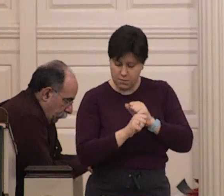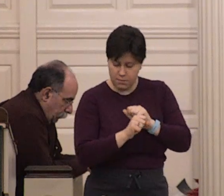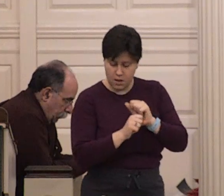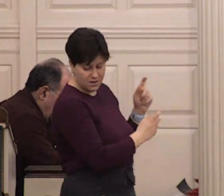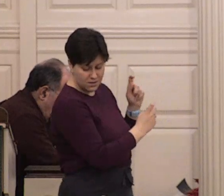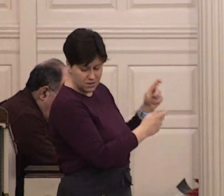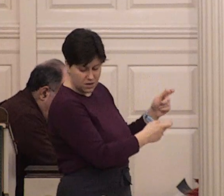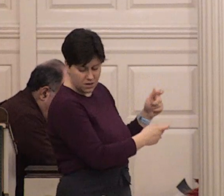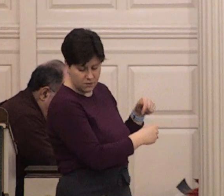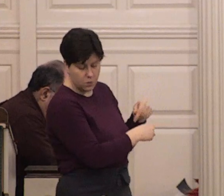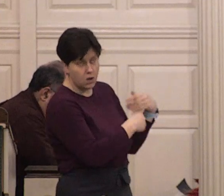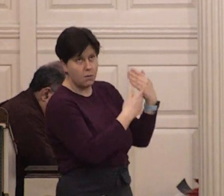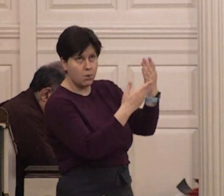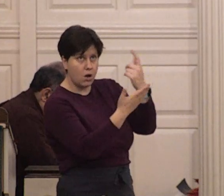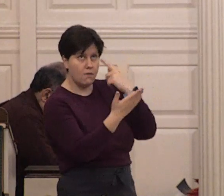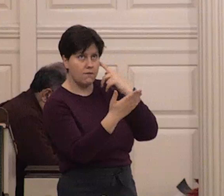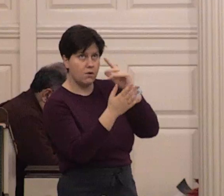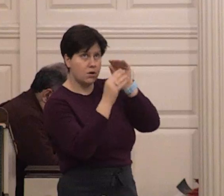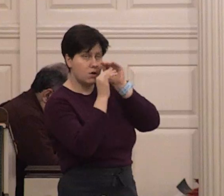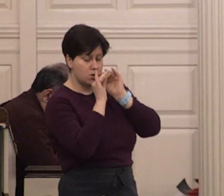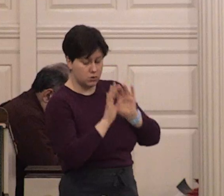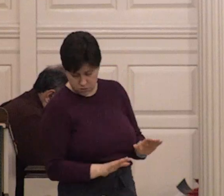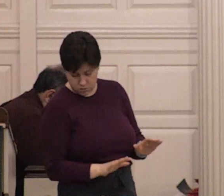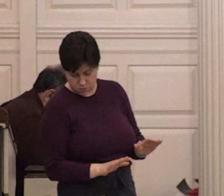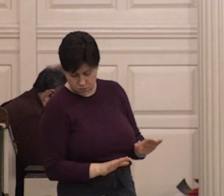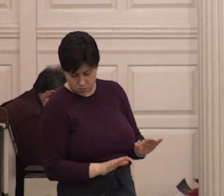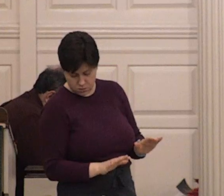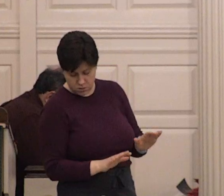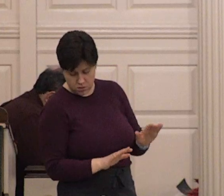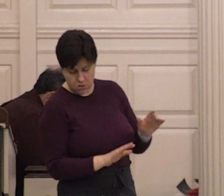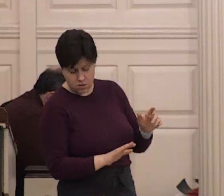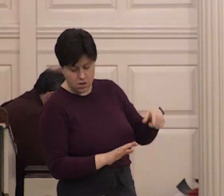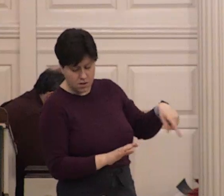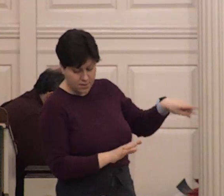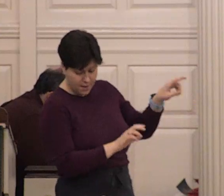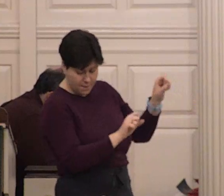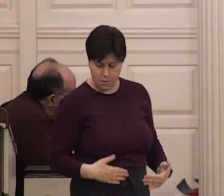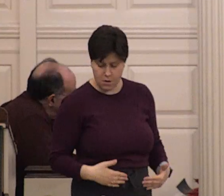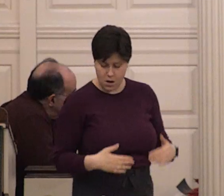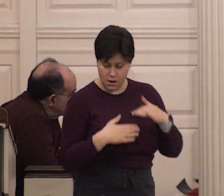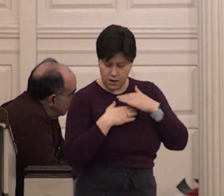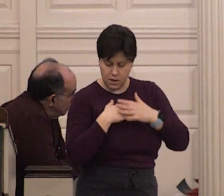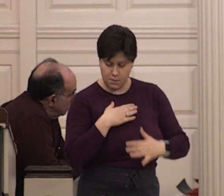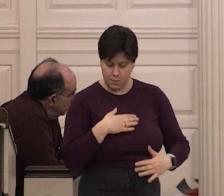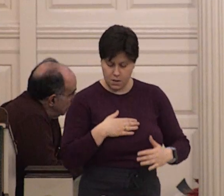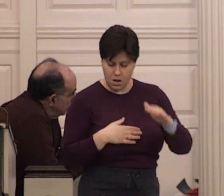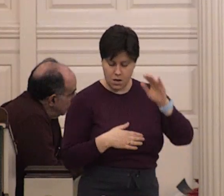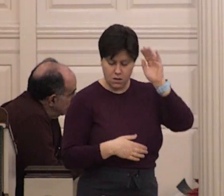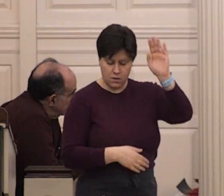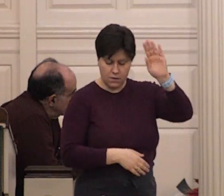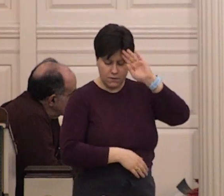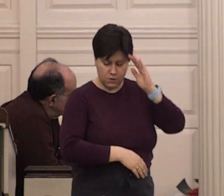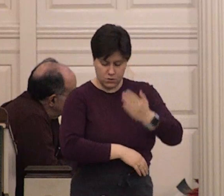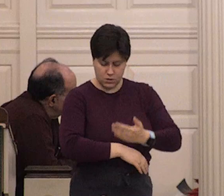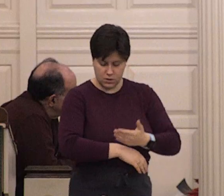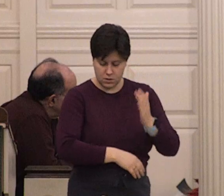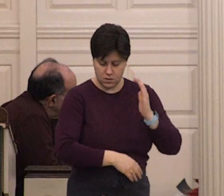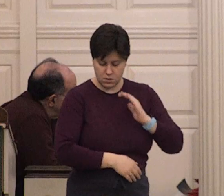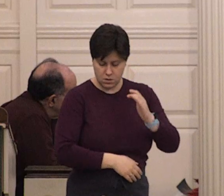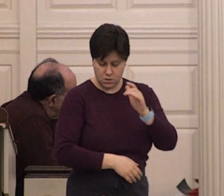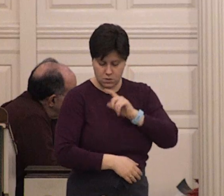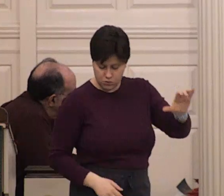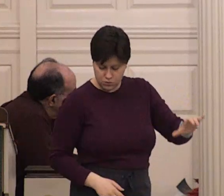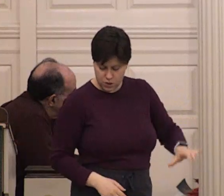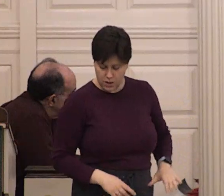these gifts we have brought to you for consecration, that they may become the body and blood of your Son,